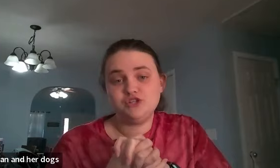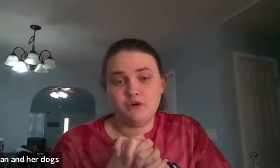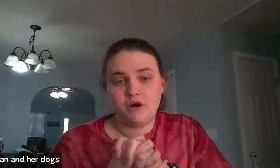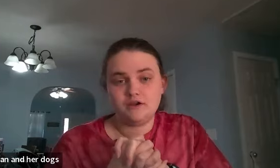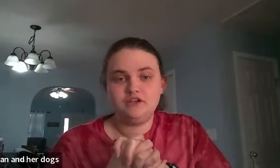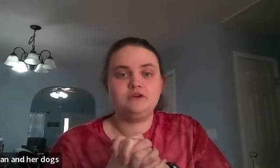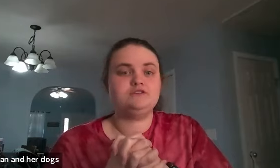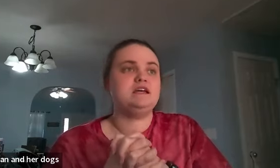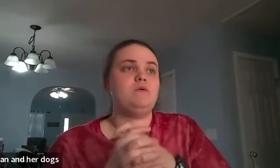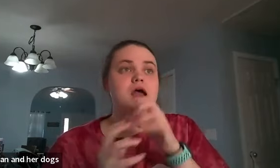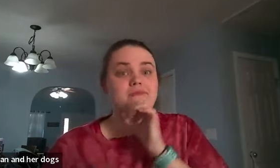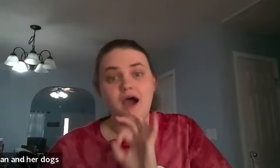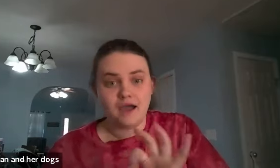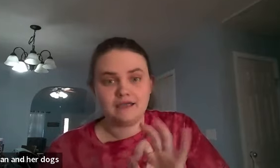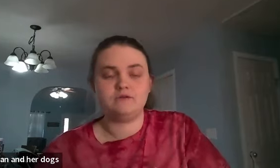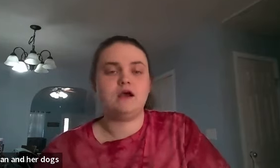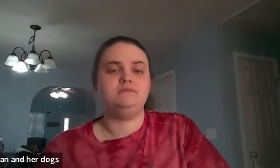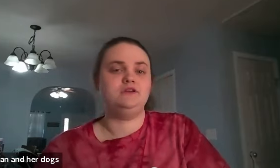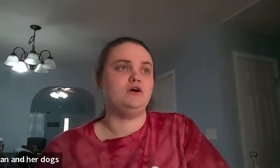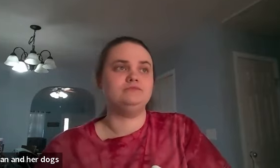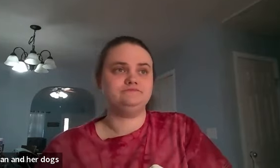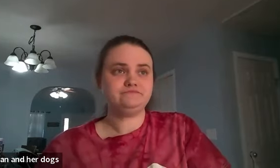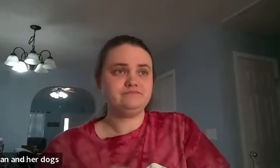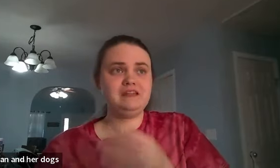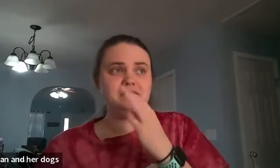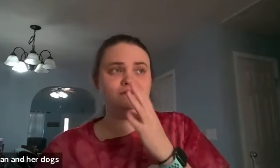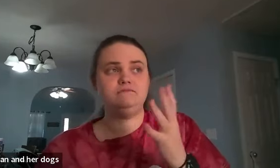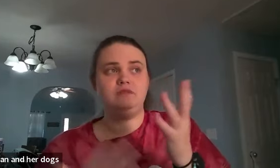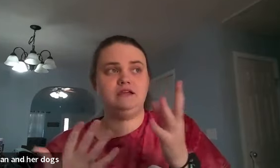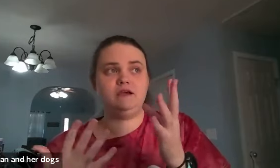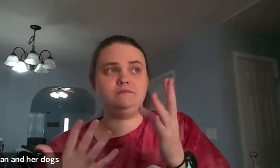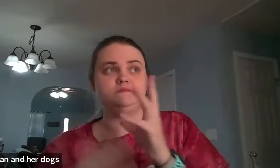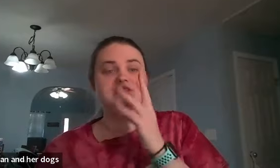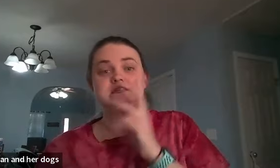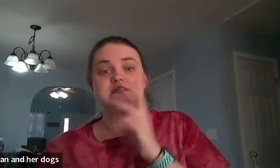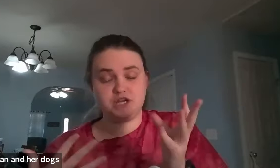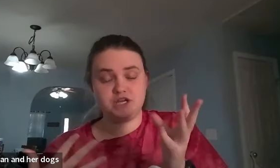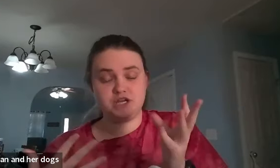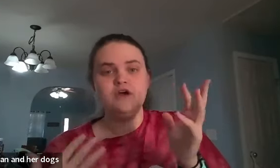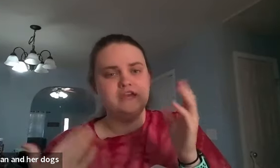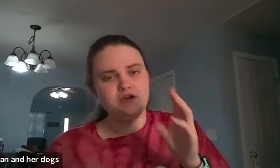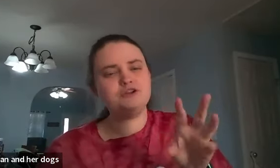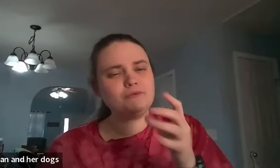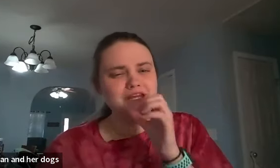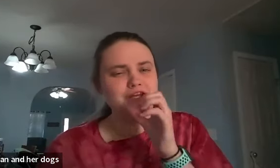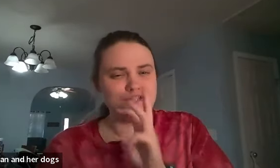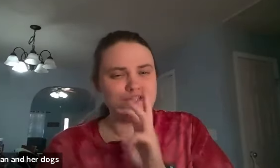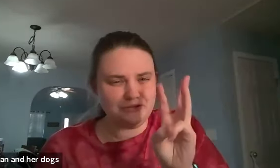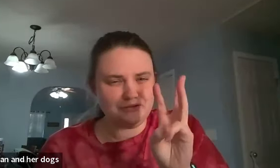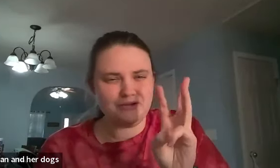you are, you know, and you're saying, well, I'm 9 or I'm, you know, like I'm 6, whichever, they know you don't mean your W, you know,